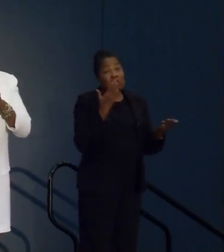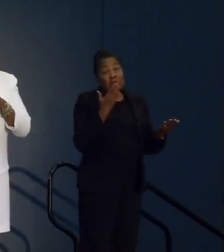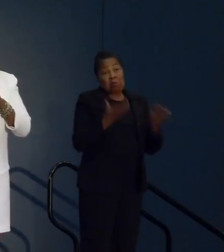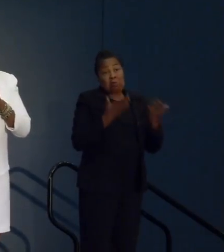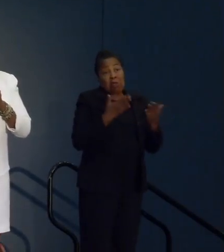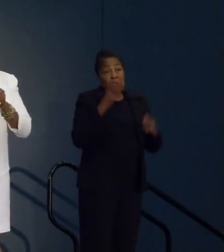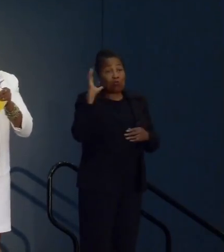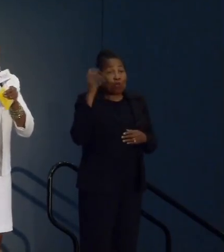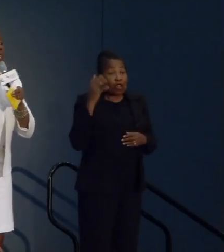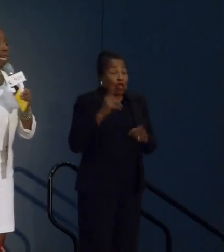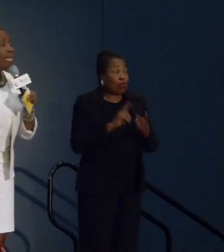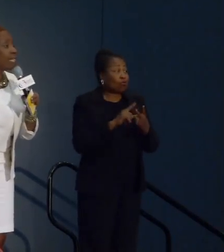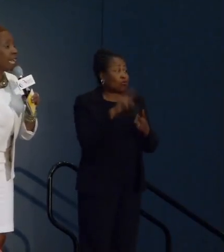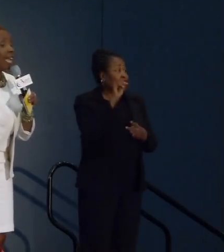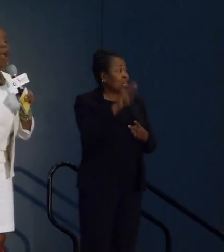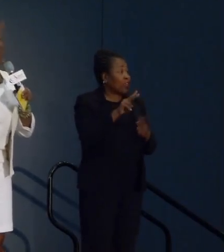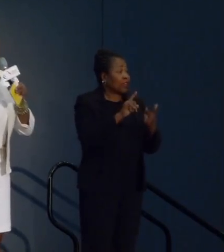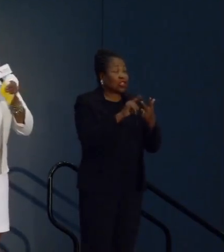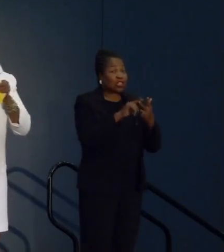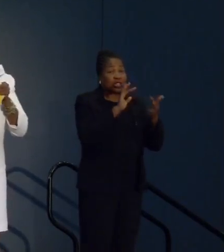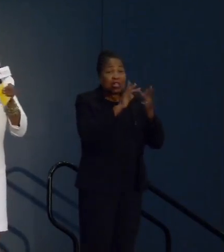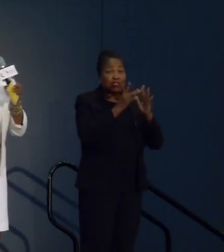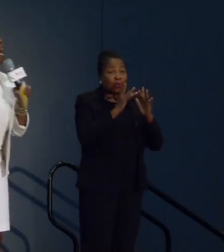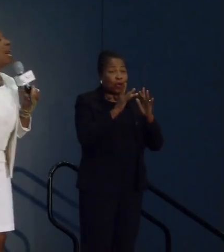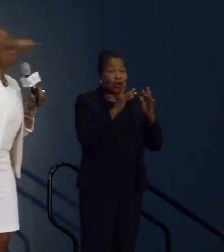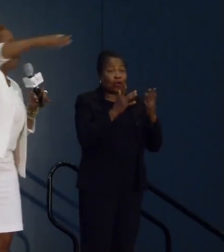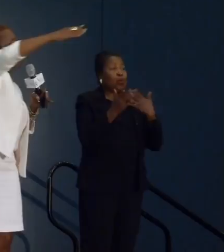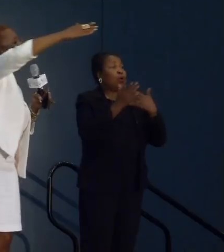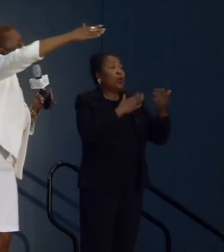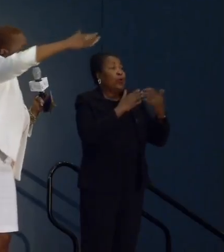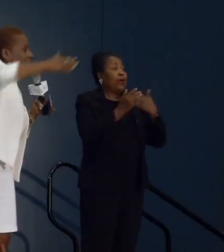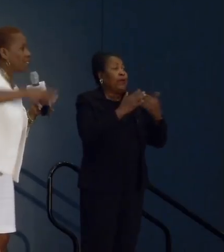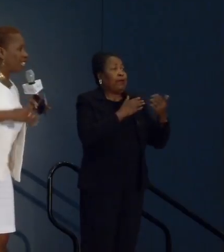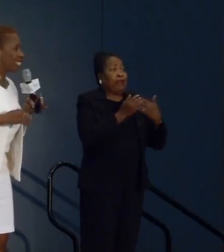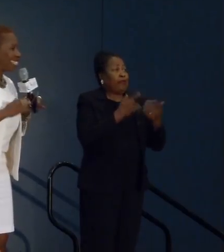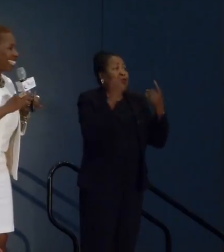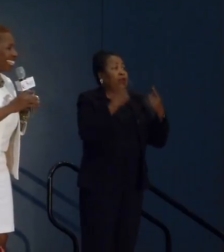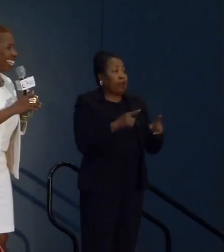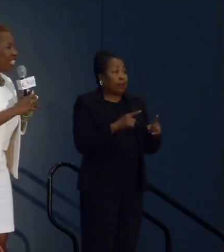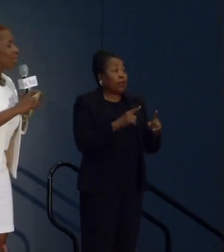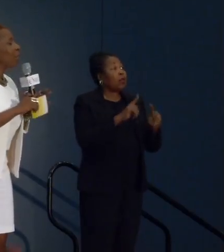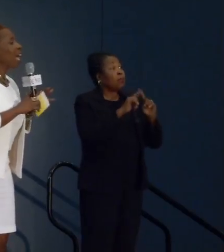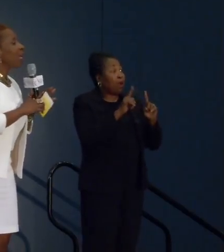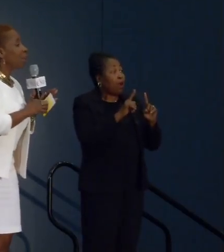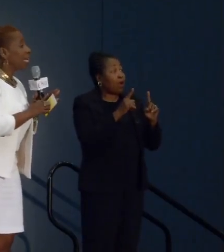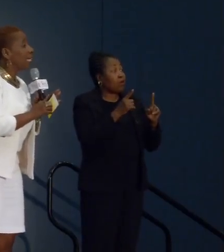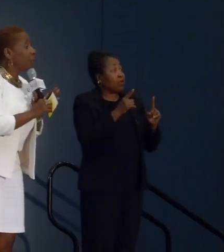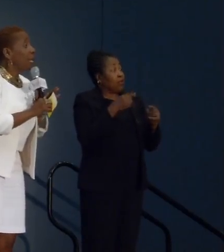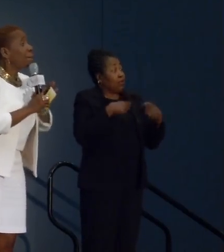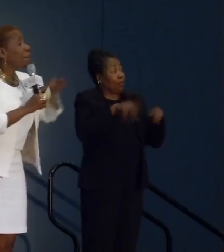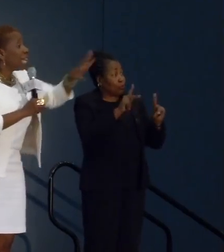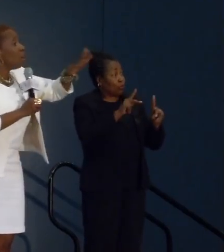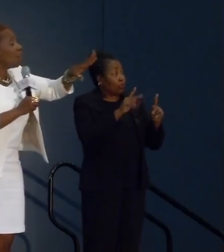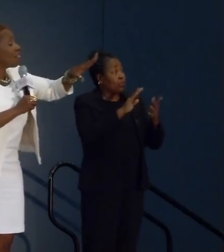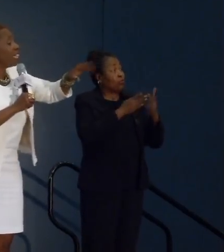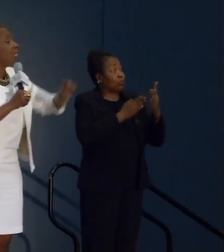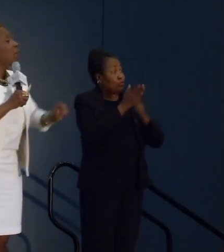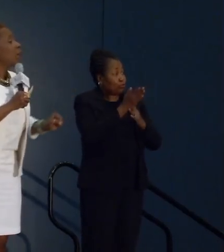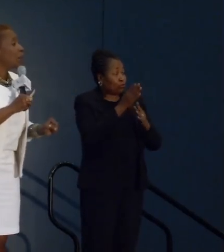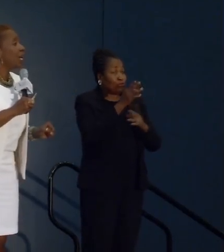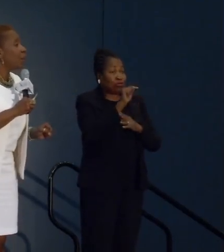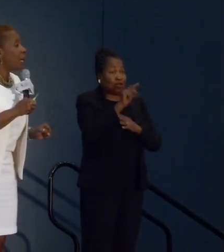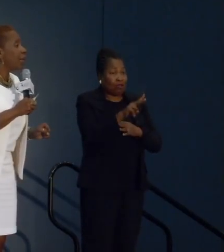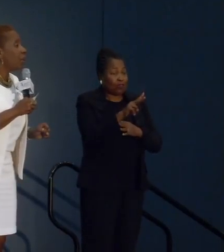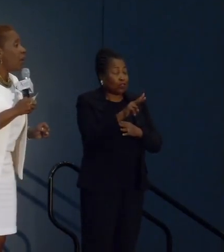radio, television, the internet. What showed up was television. So you got to be, you can be